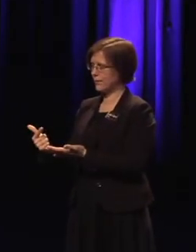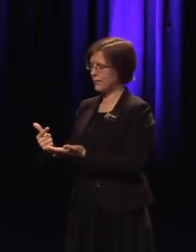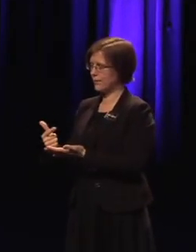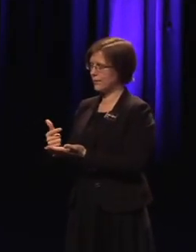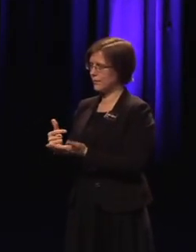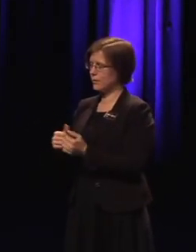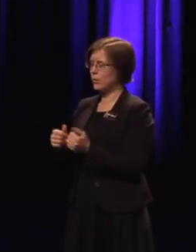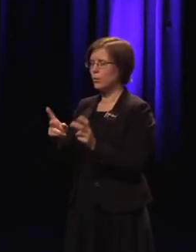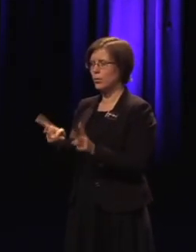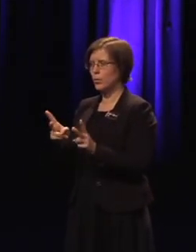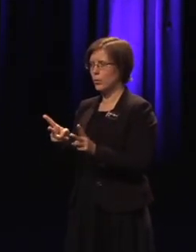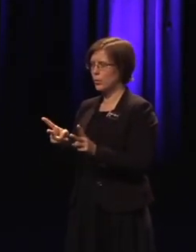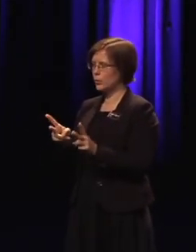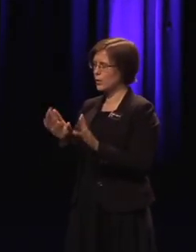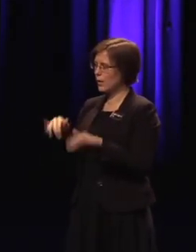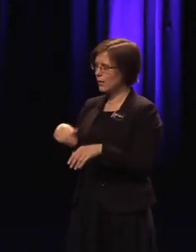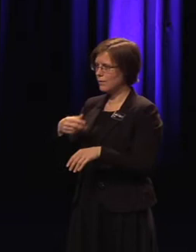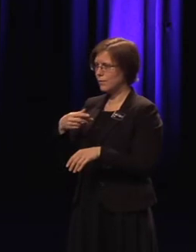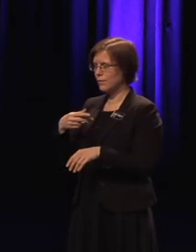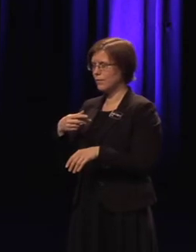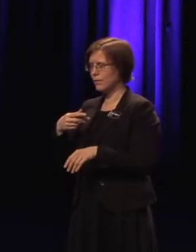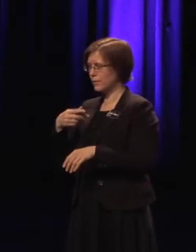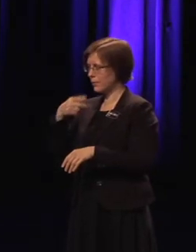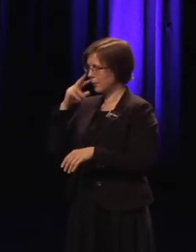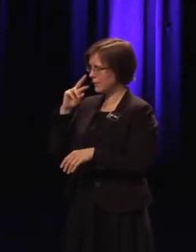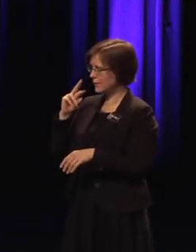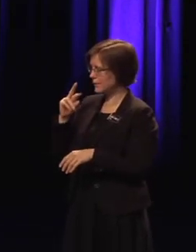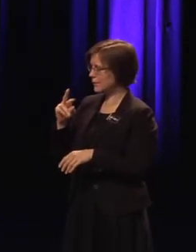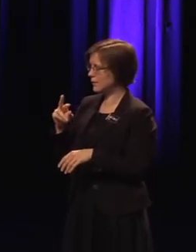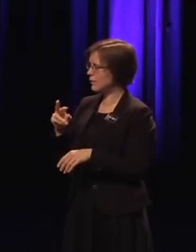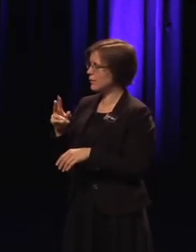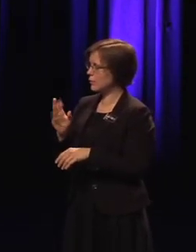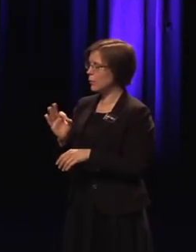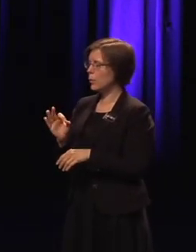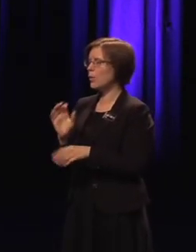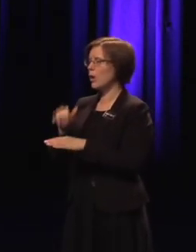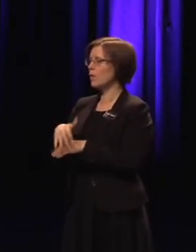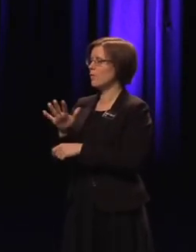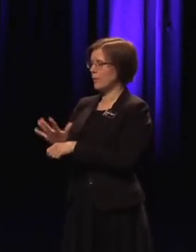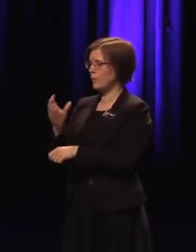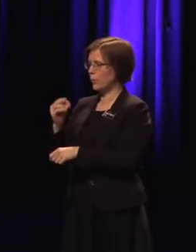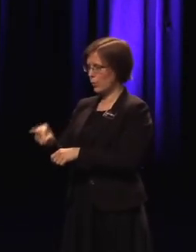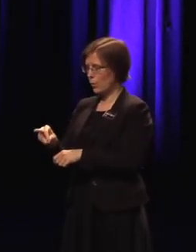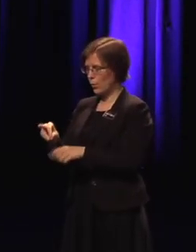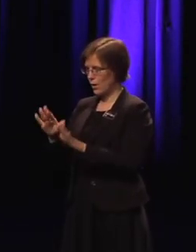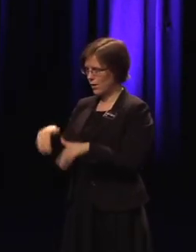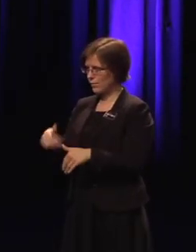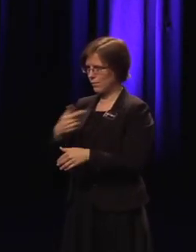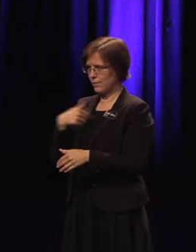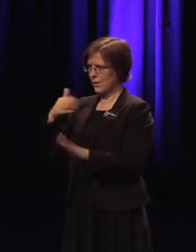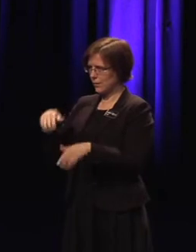and failure to address discrimination and inequality. So over 15 years, we have been set back